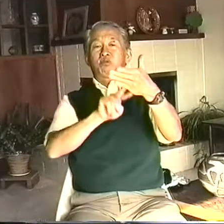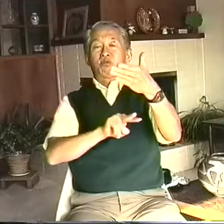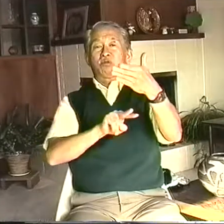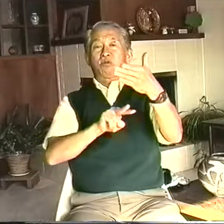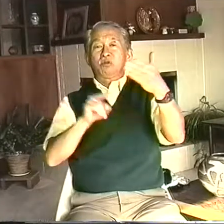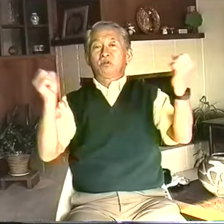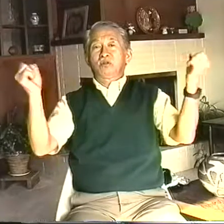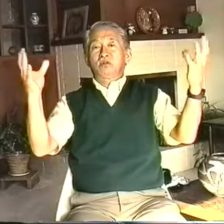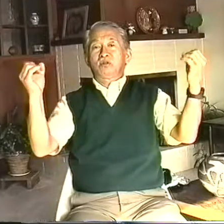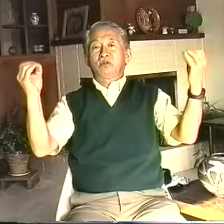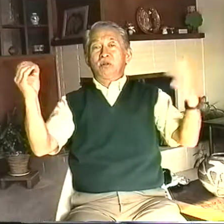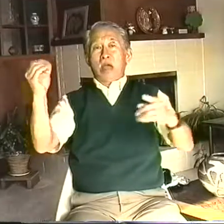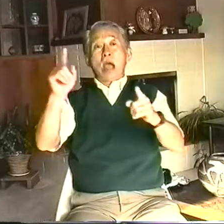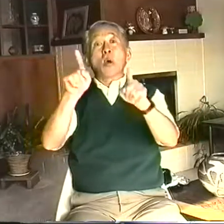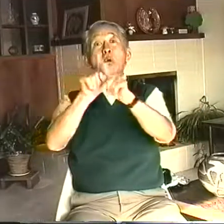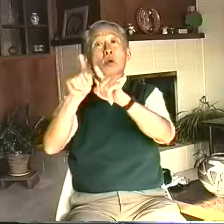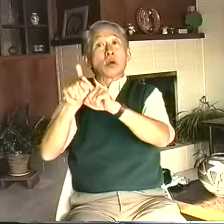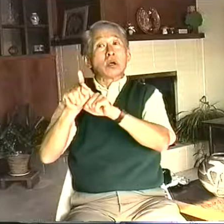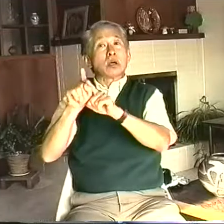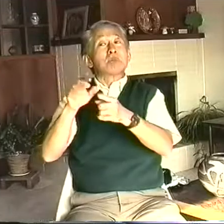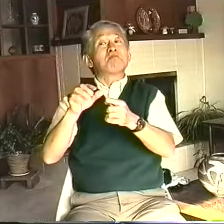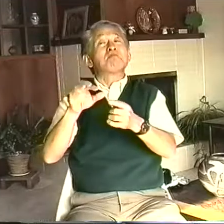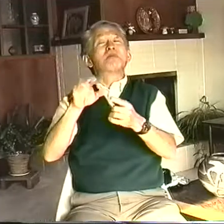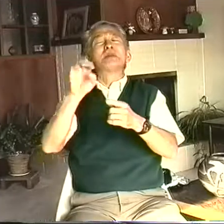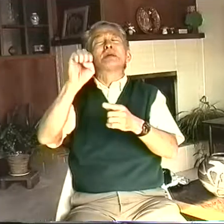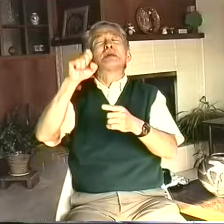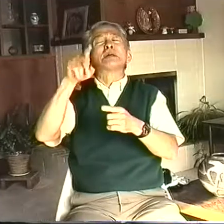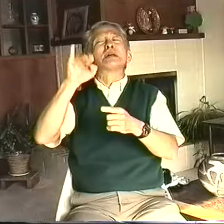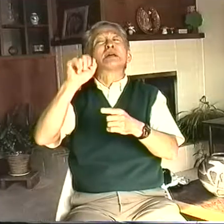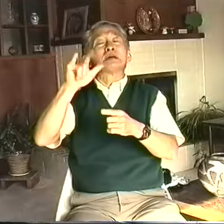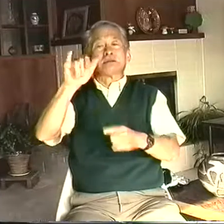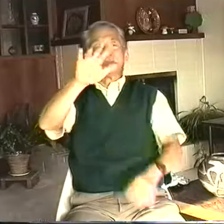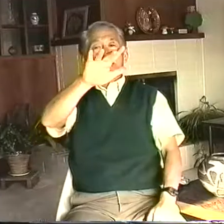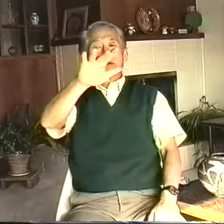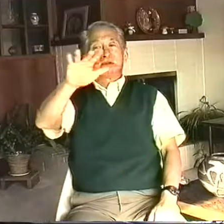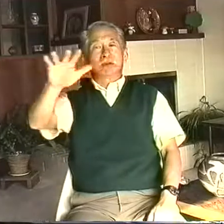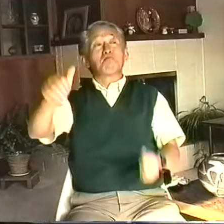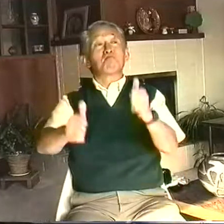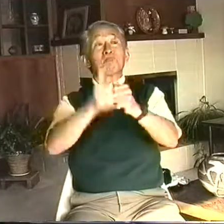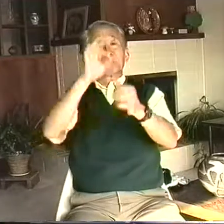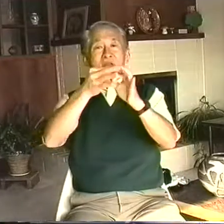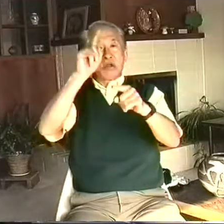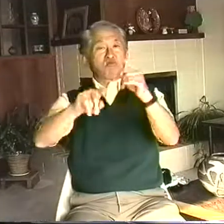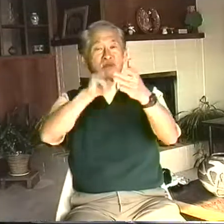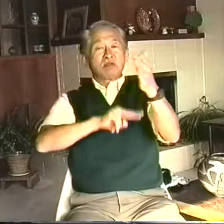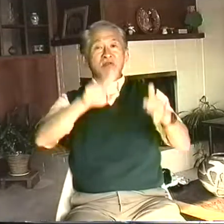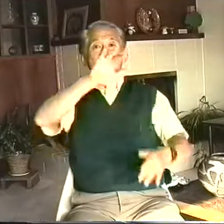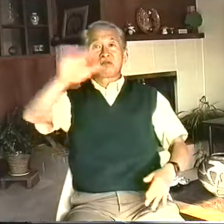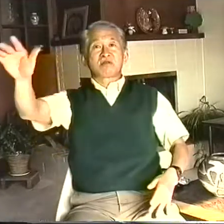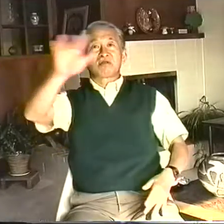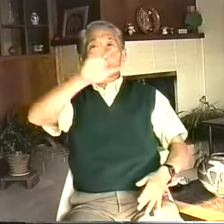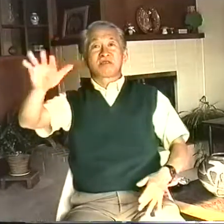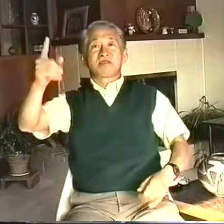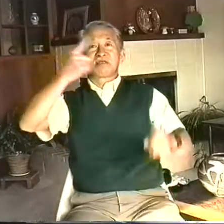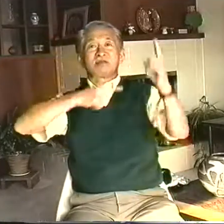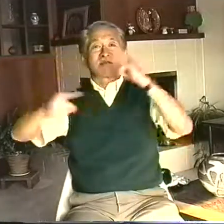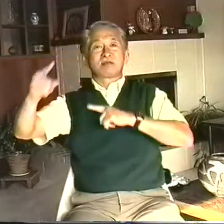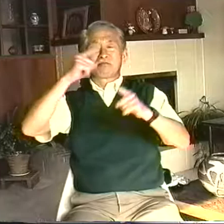I'm glad that you're learning to become interpreters, and what I would recommend is that you learn how to be particularly proficient in